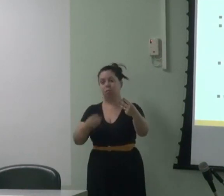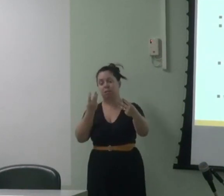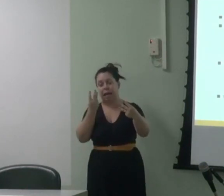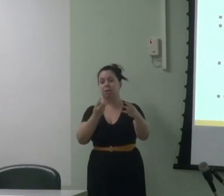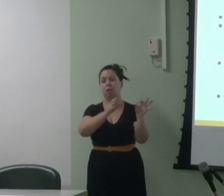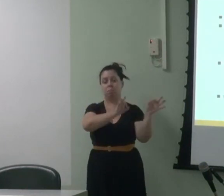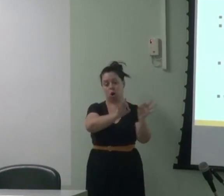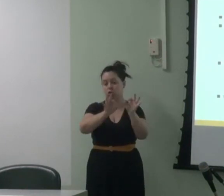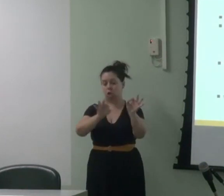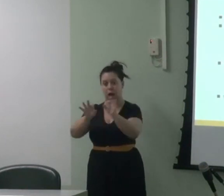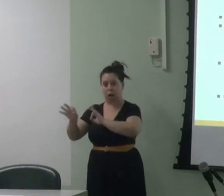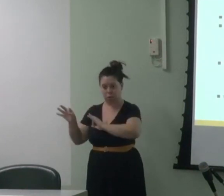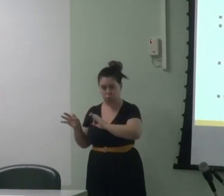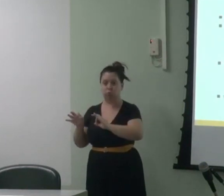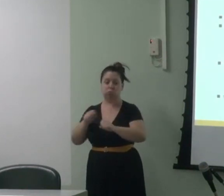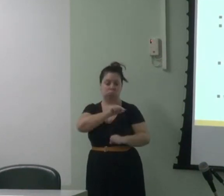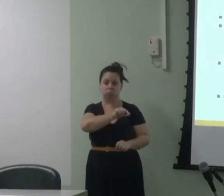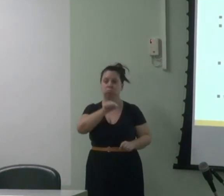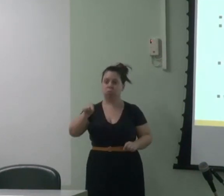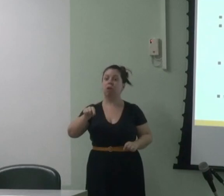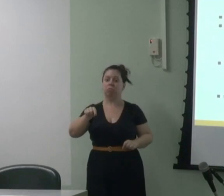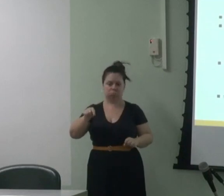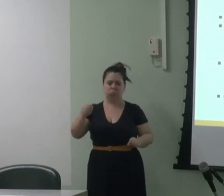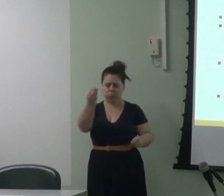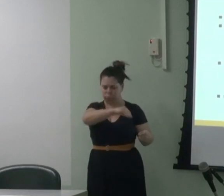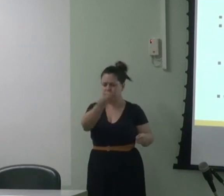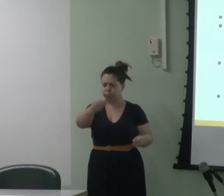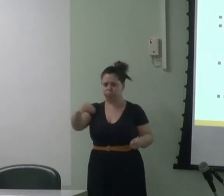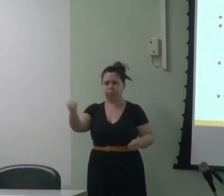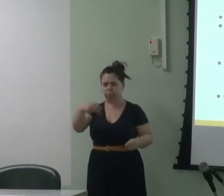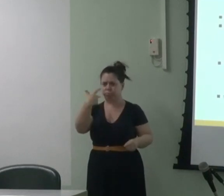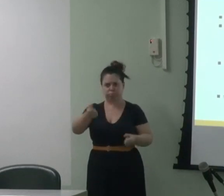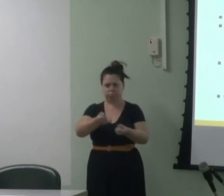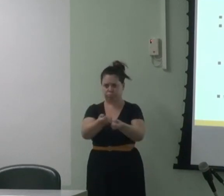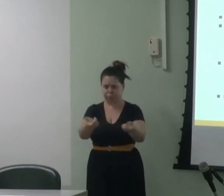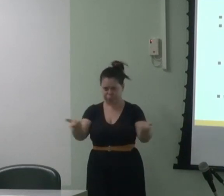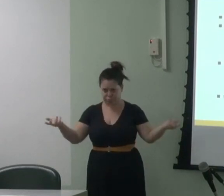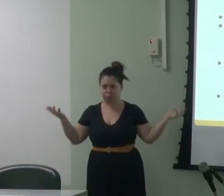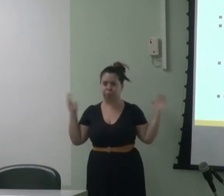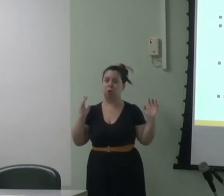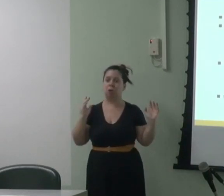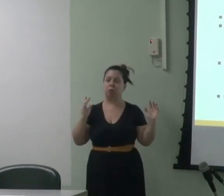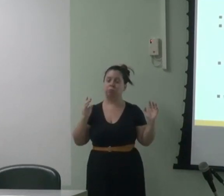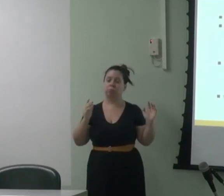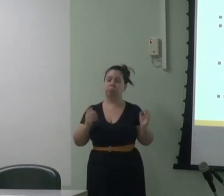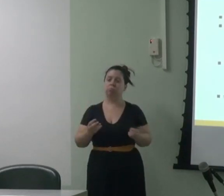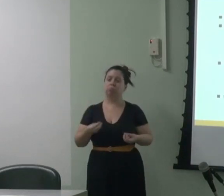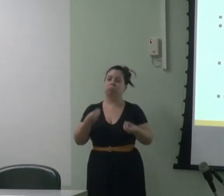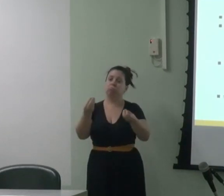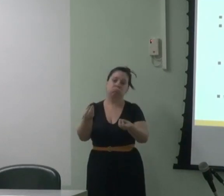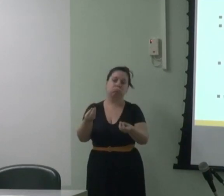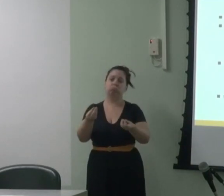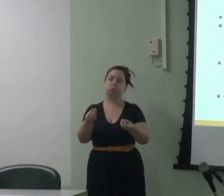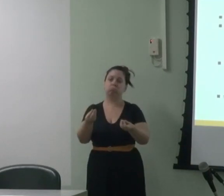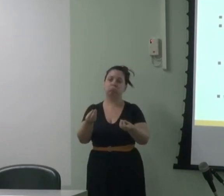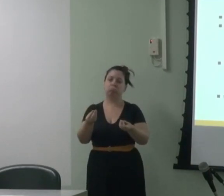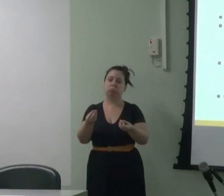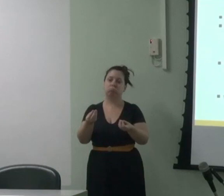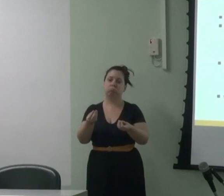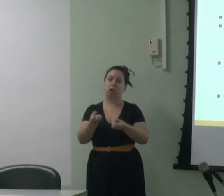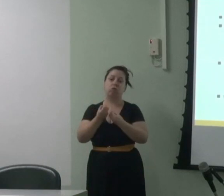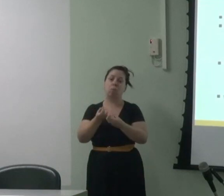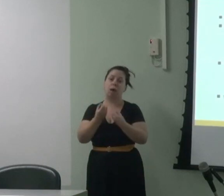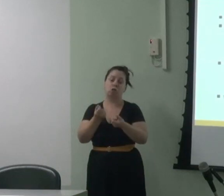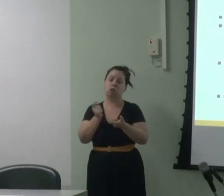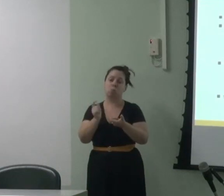which cover many languages and provide different morphological pieces of